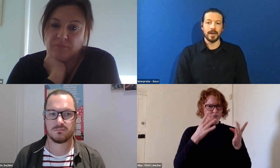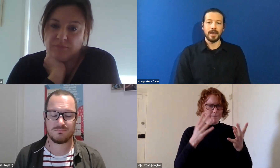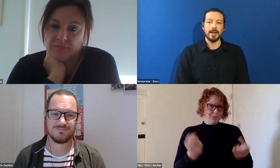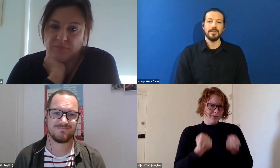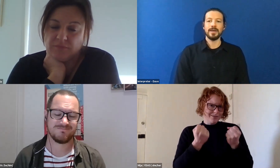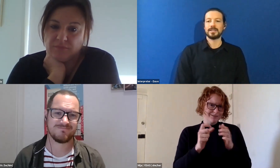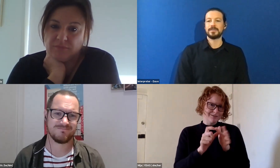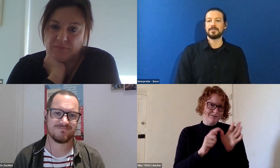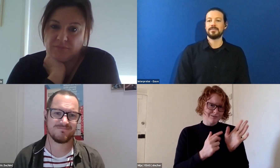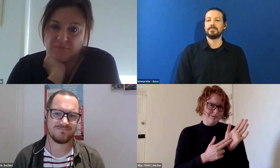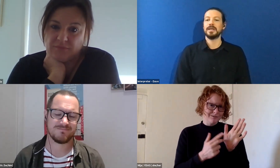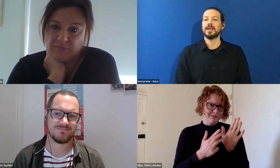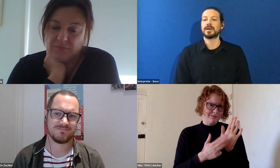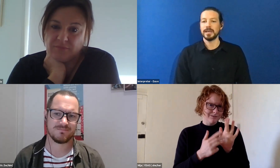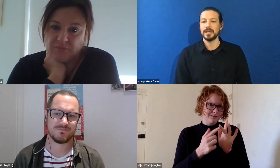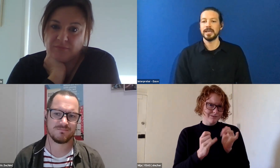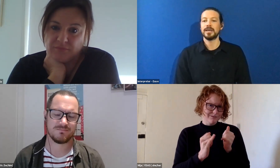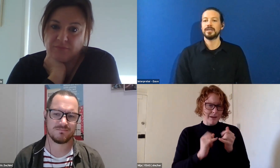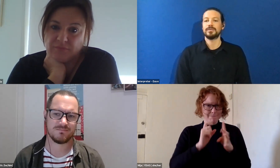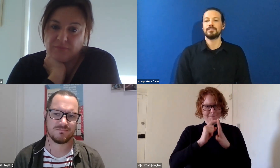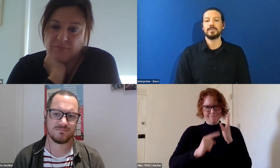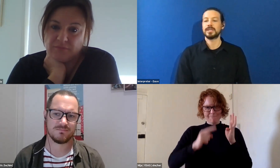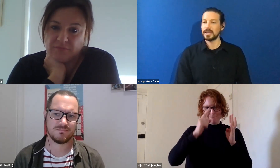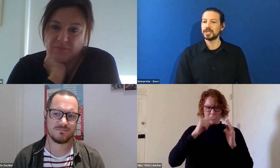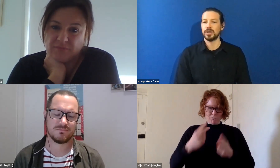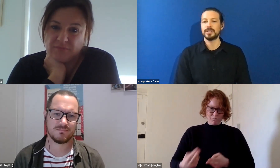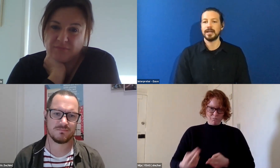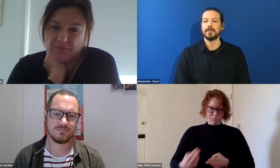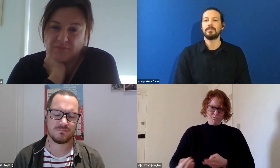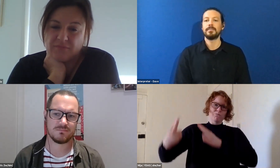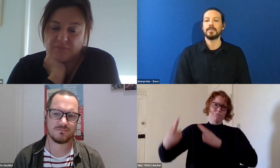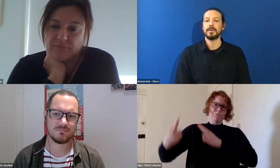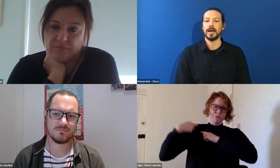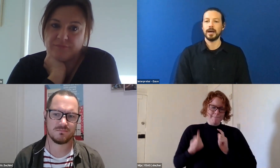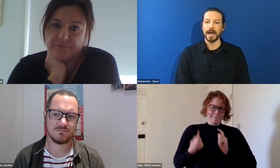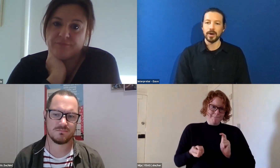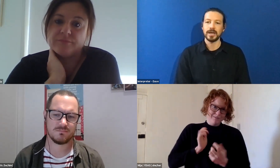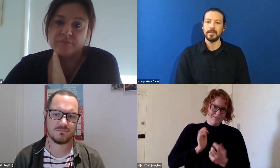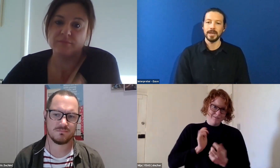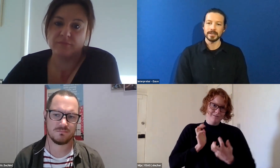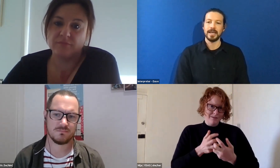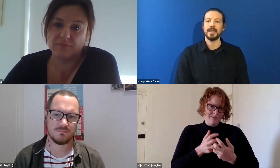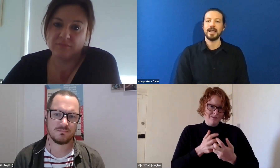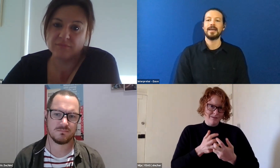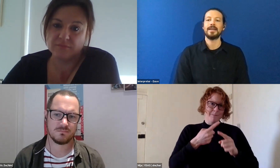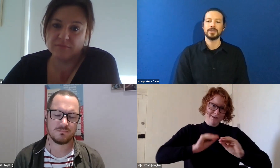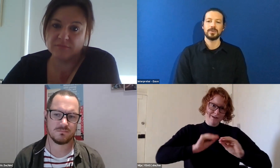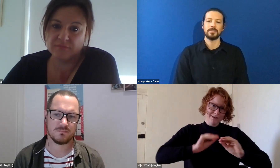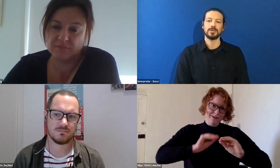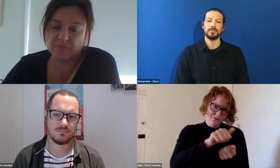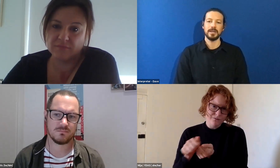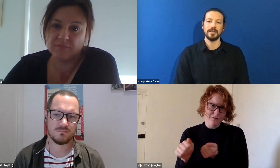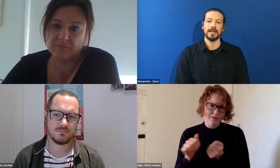exhausting. And I think it clearly shows that power dynamics and